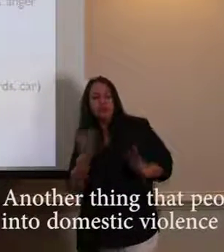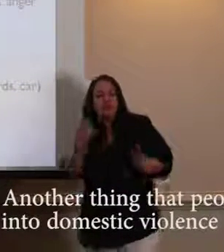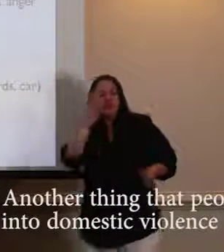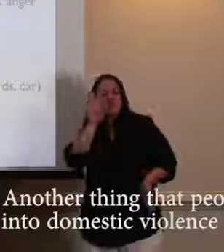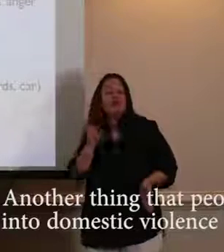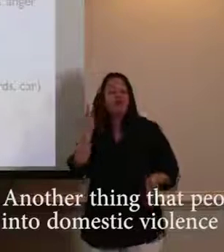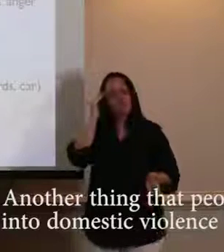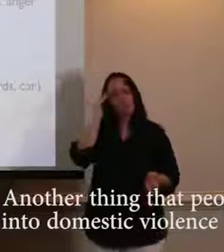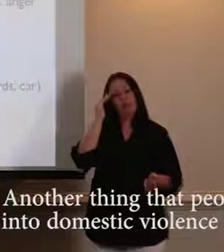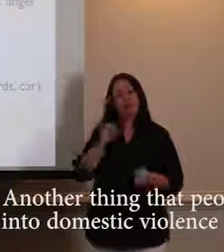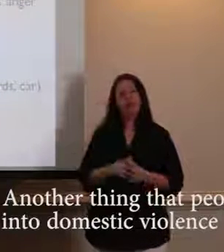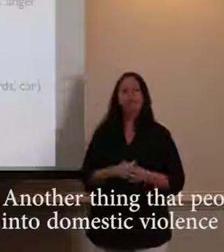know.